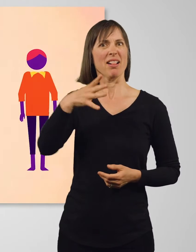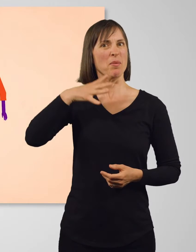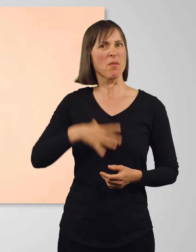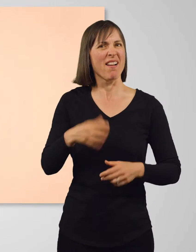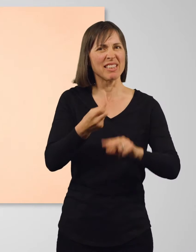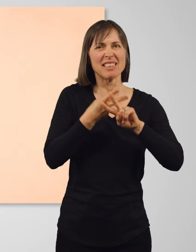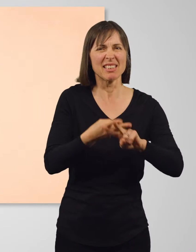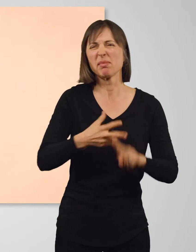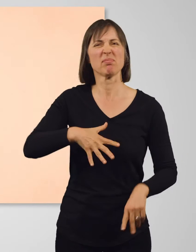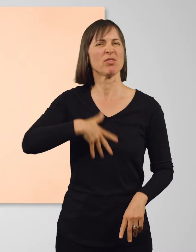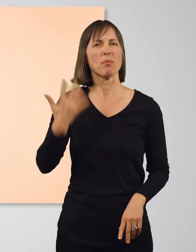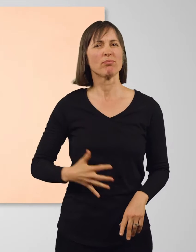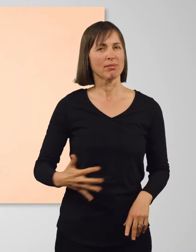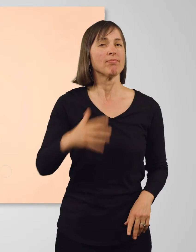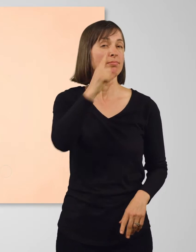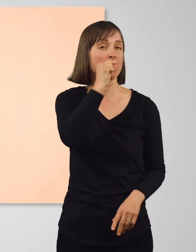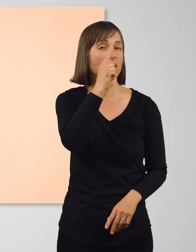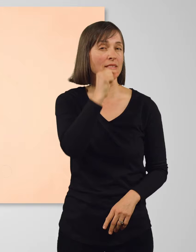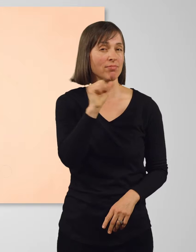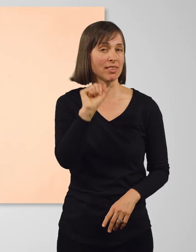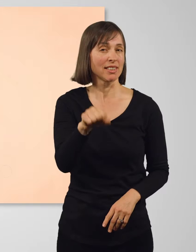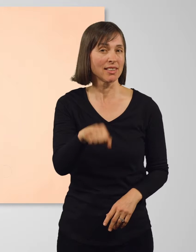Can couples have sex without getting pregnant?